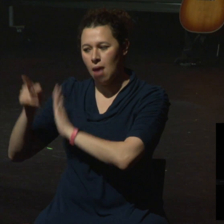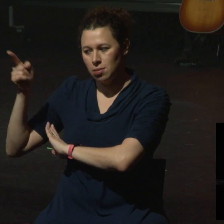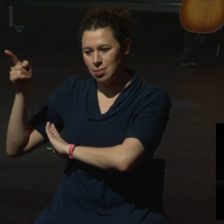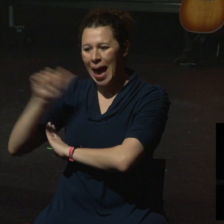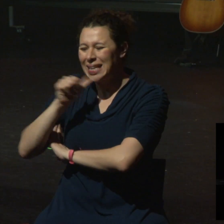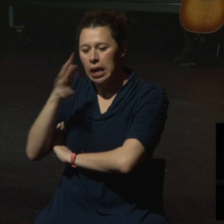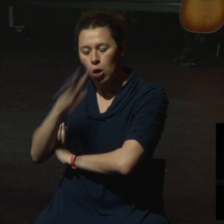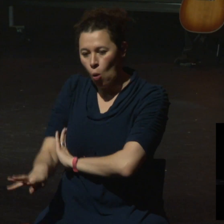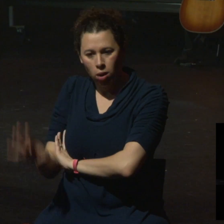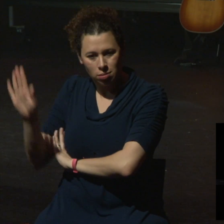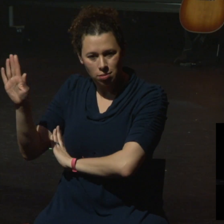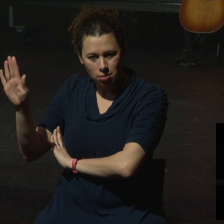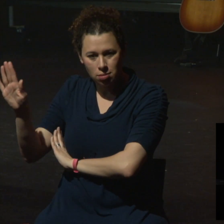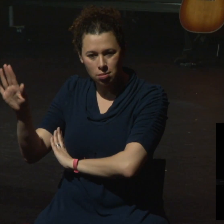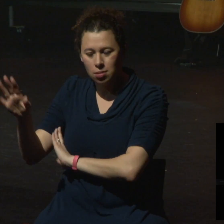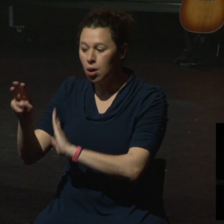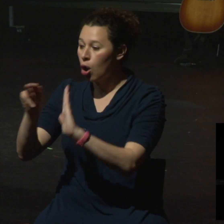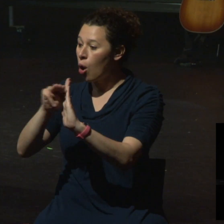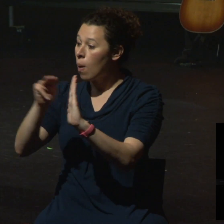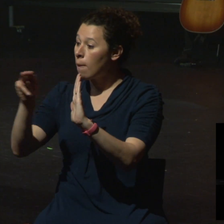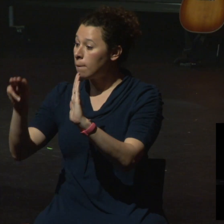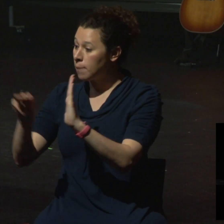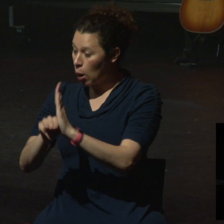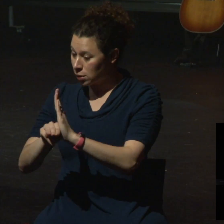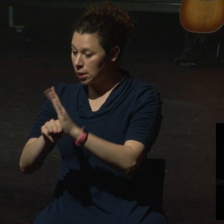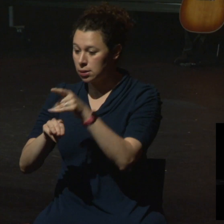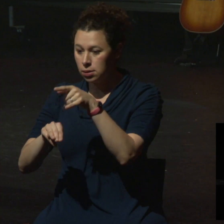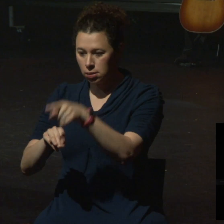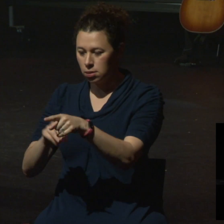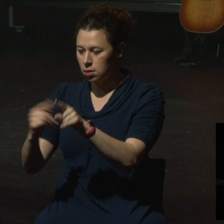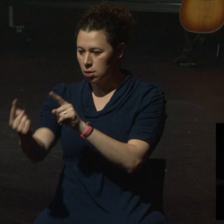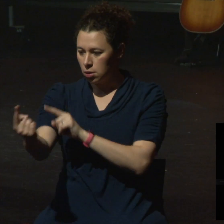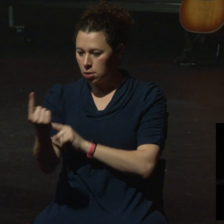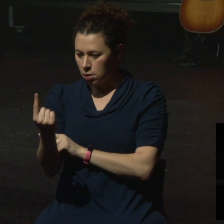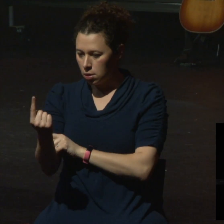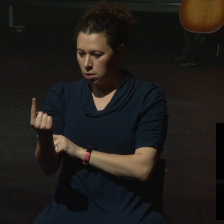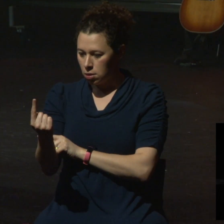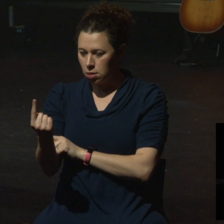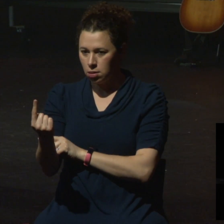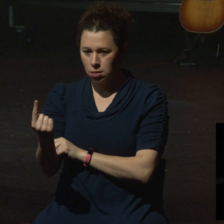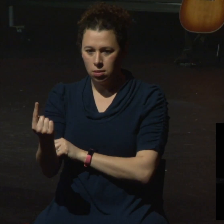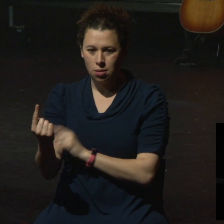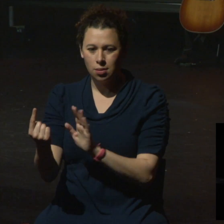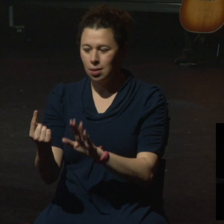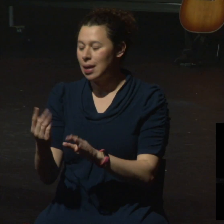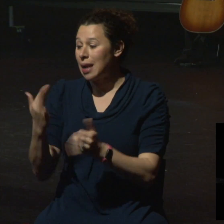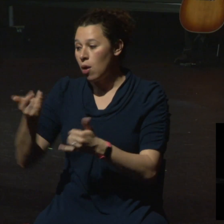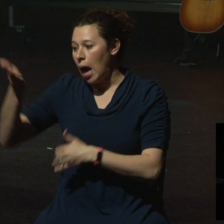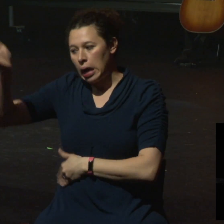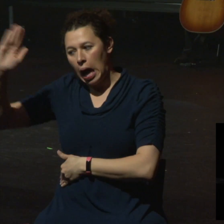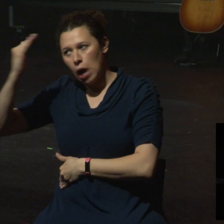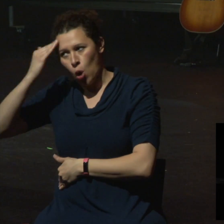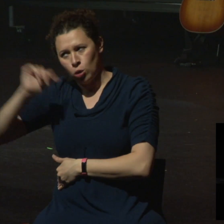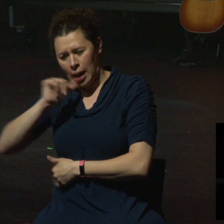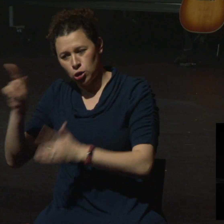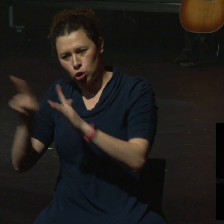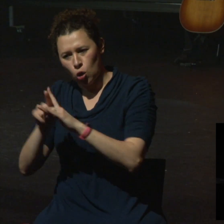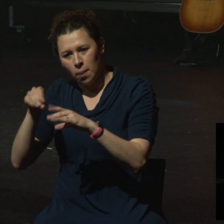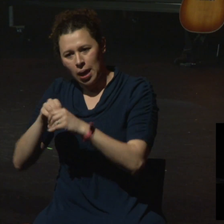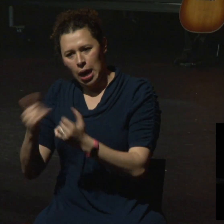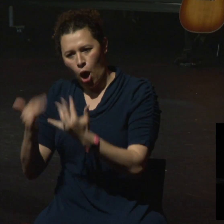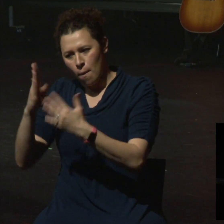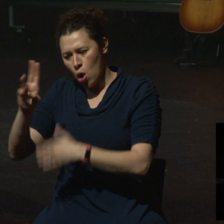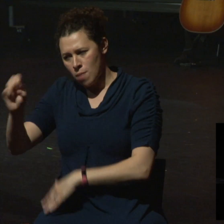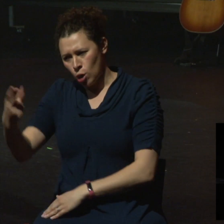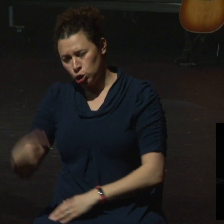up in Moses' life by speaking through a bush. That's not how he operates with me. He knows I'm going the other direction. All he has to